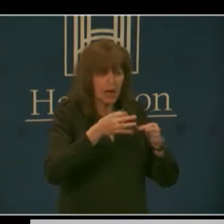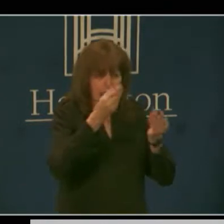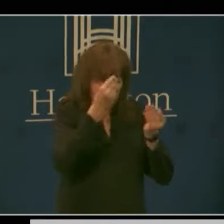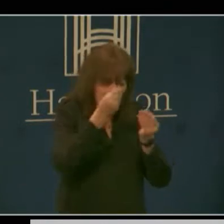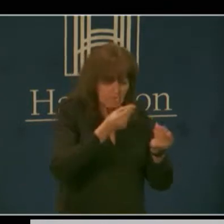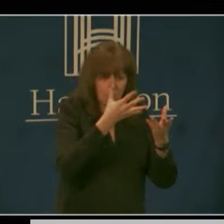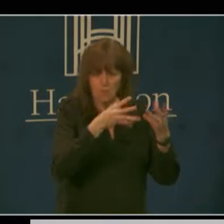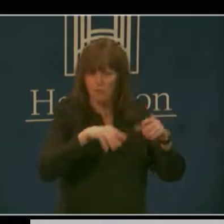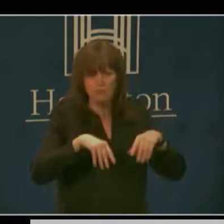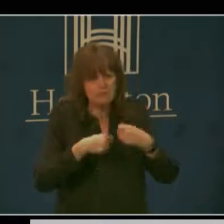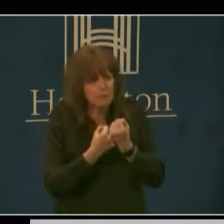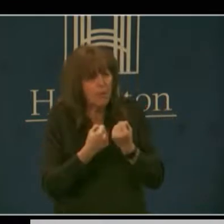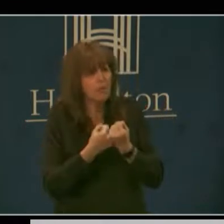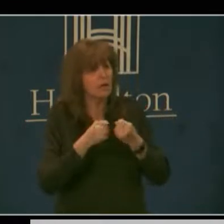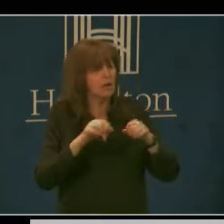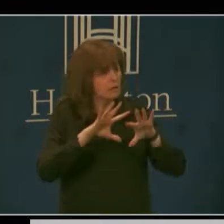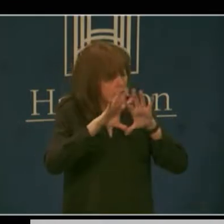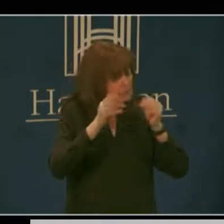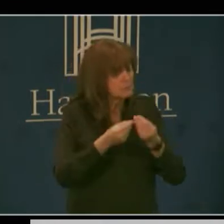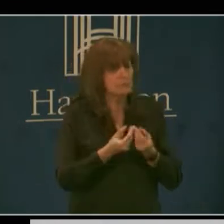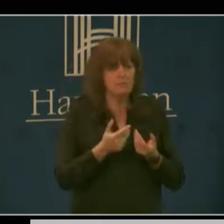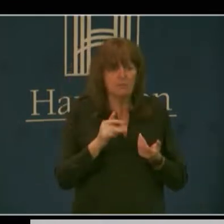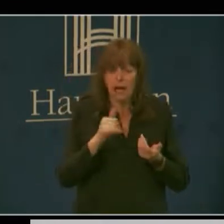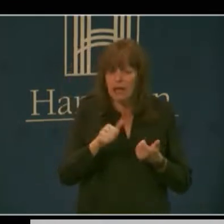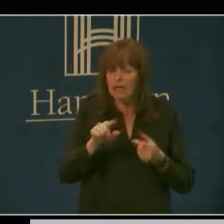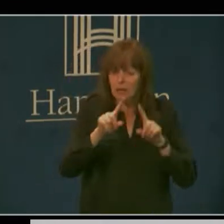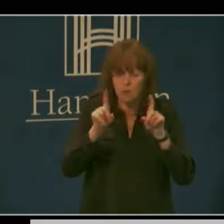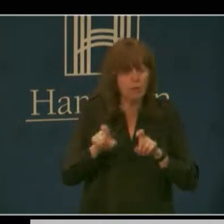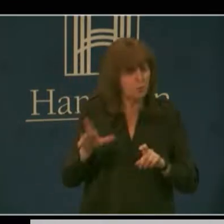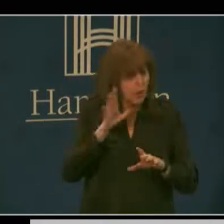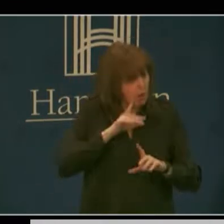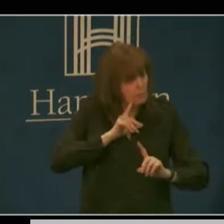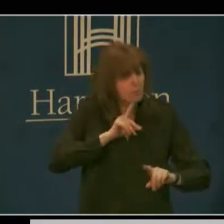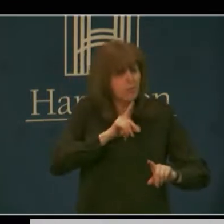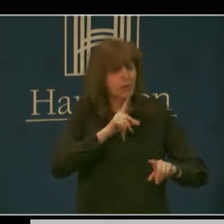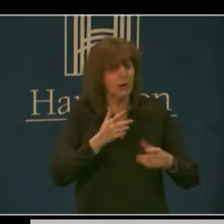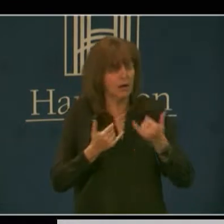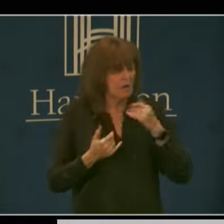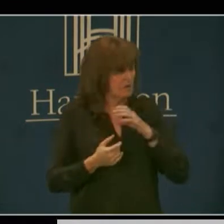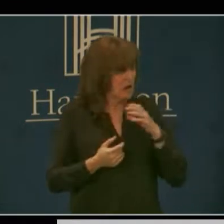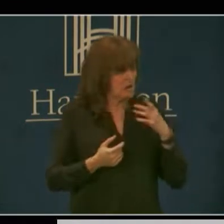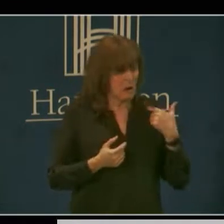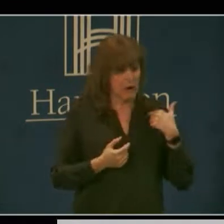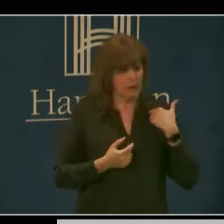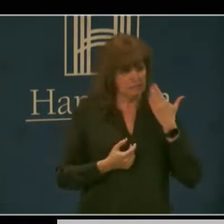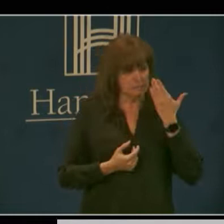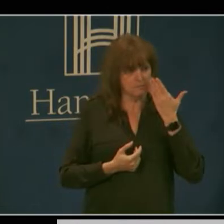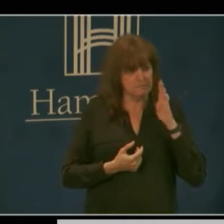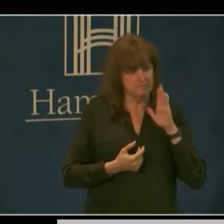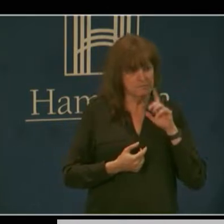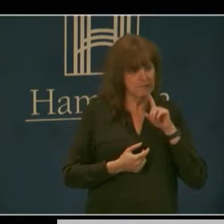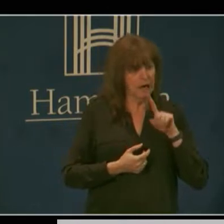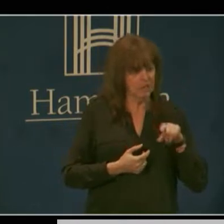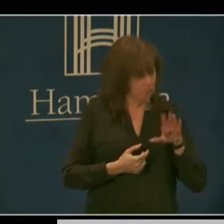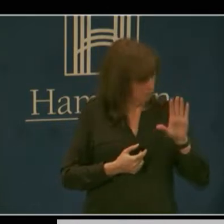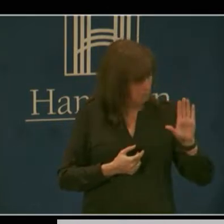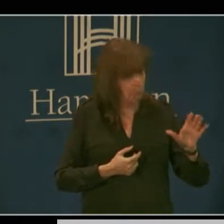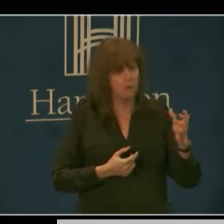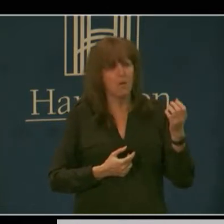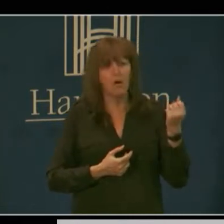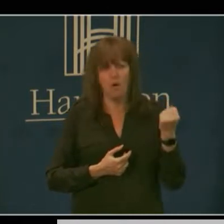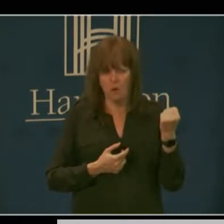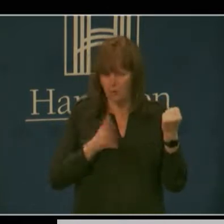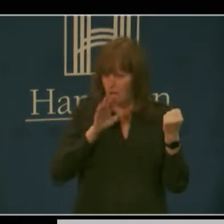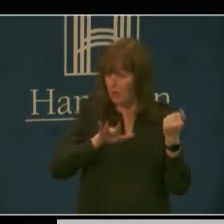in many instances, they can answer questions almost instantaneously. And if there are questions that they can't answer, they flow them to the